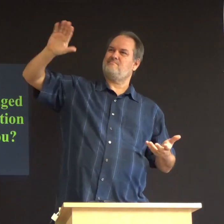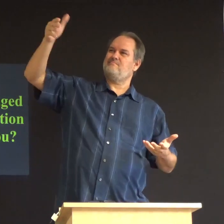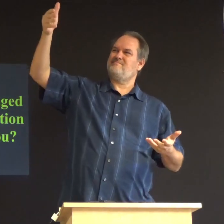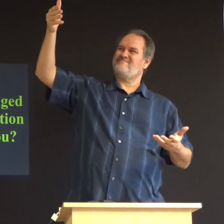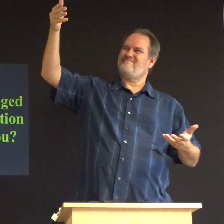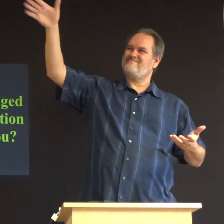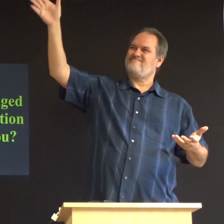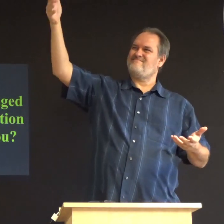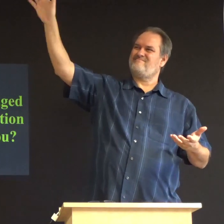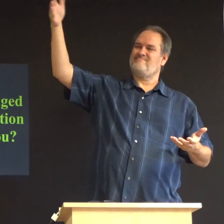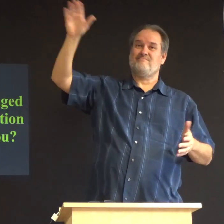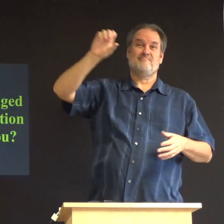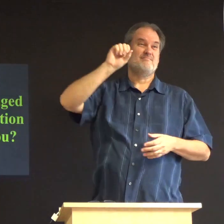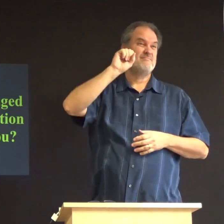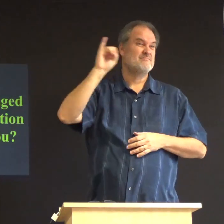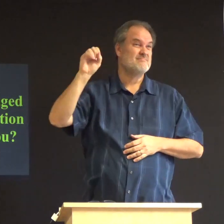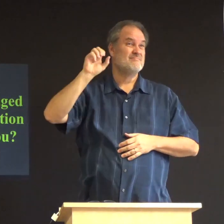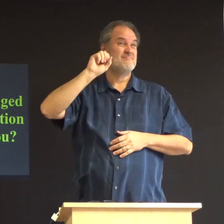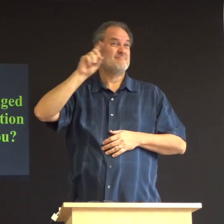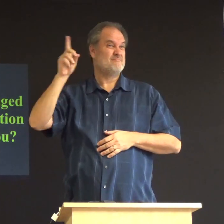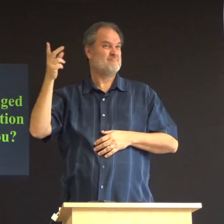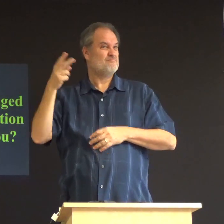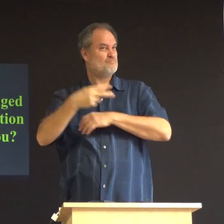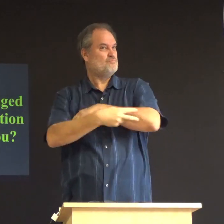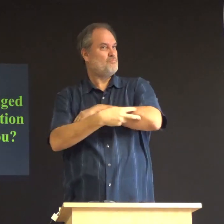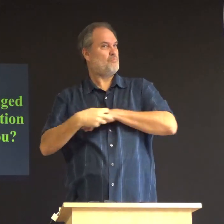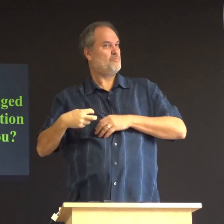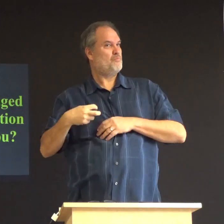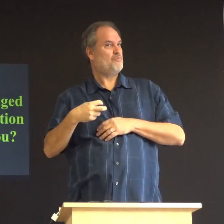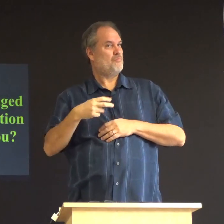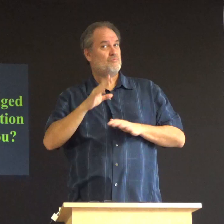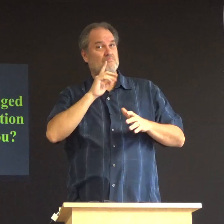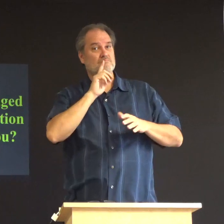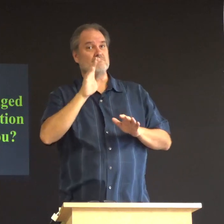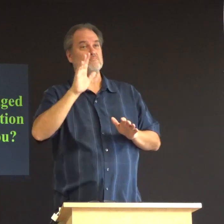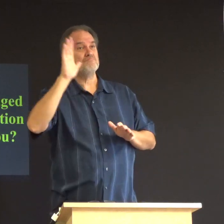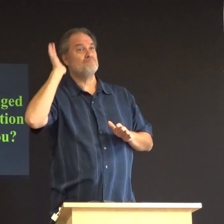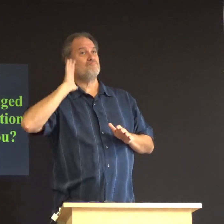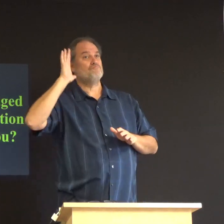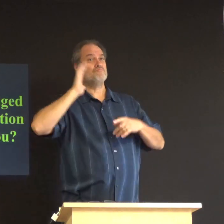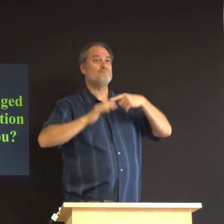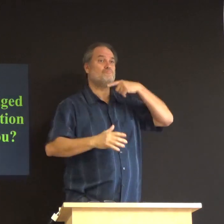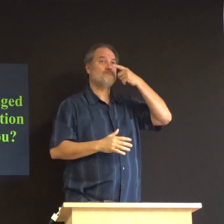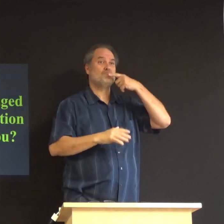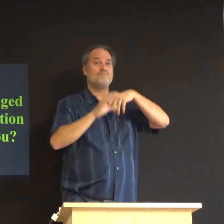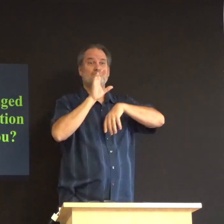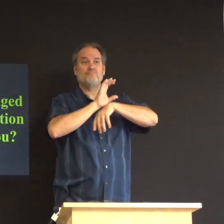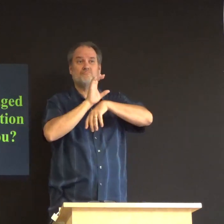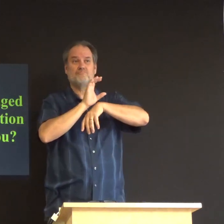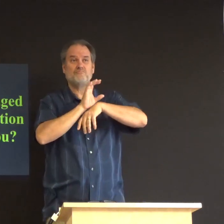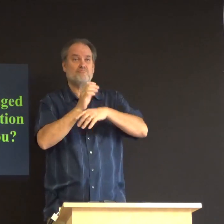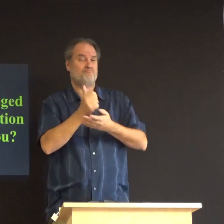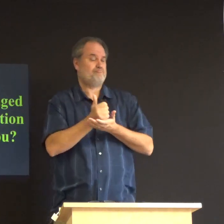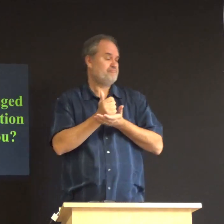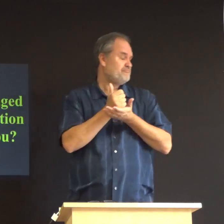control. Wish we could, you know, remove the government from all the control over the